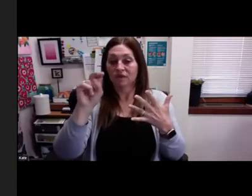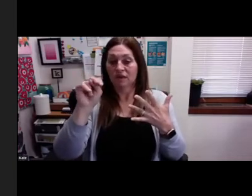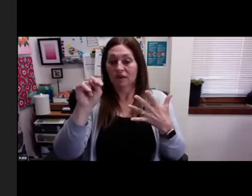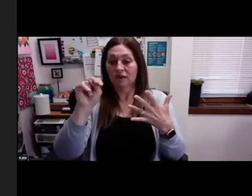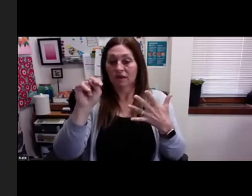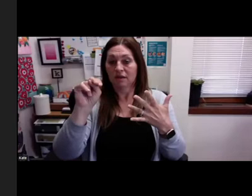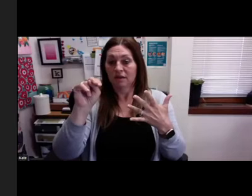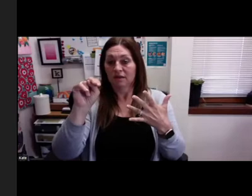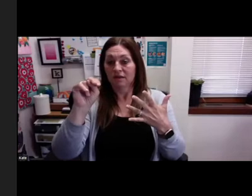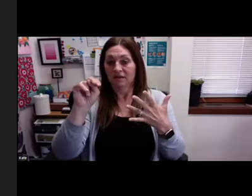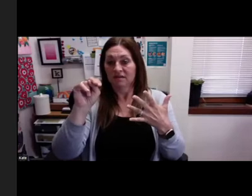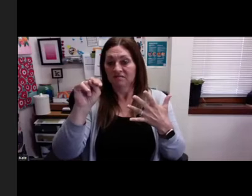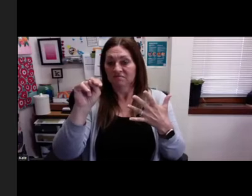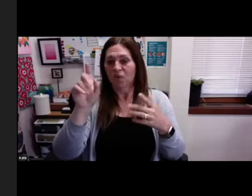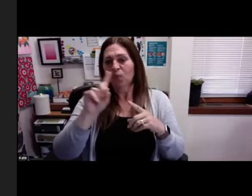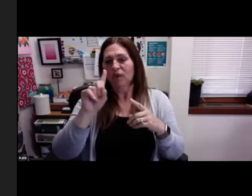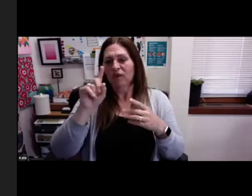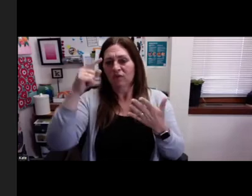Then we have location.